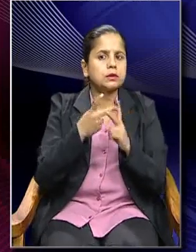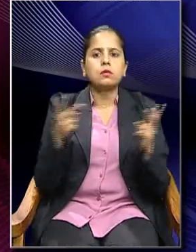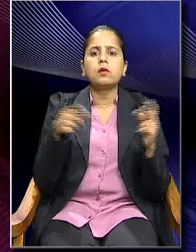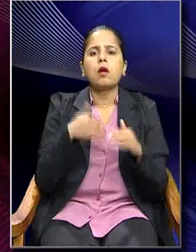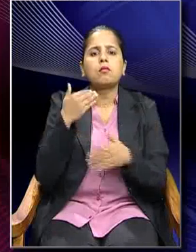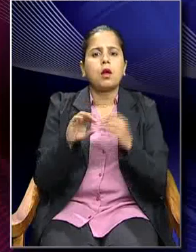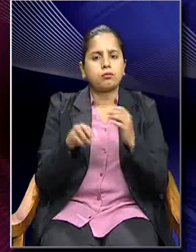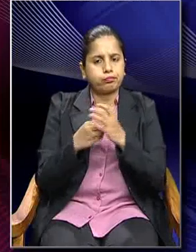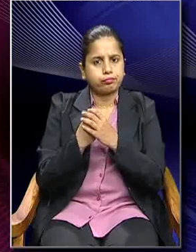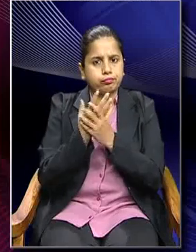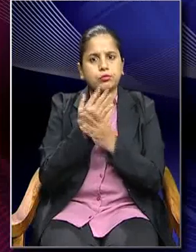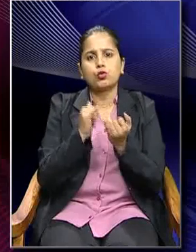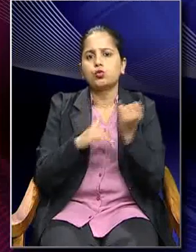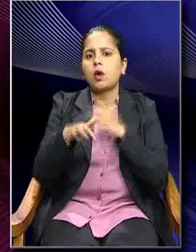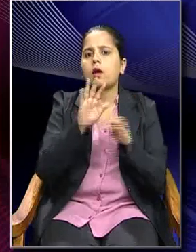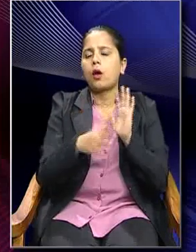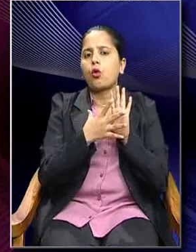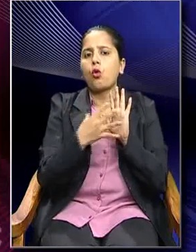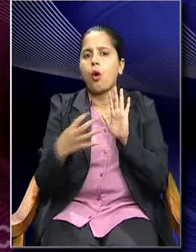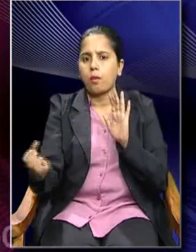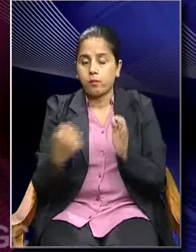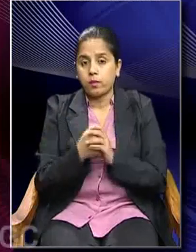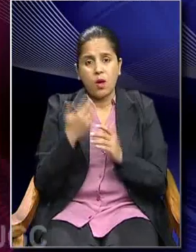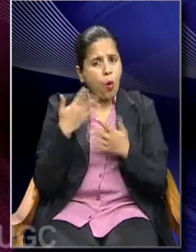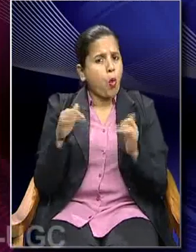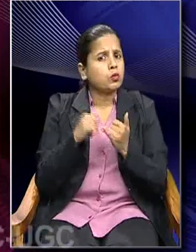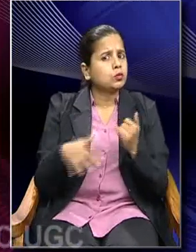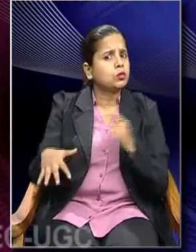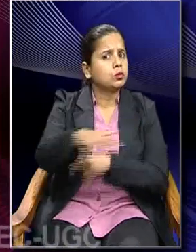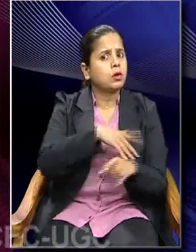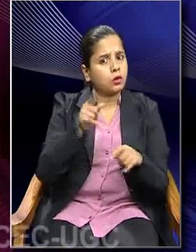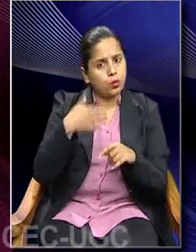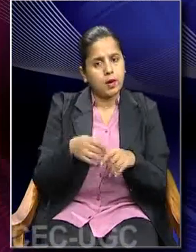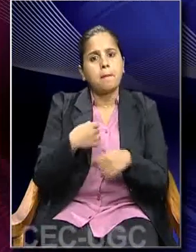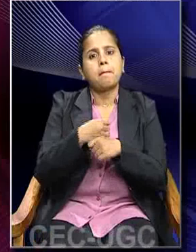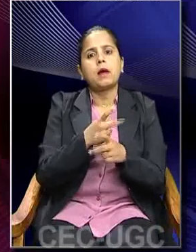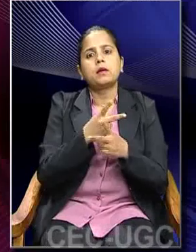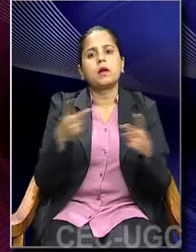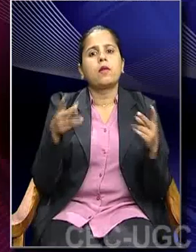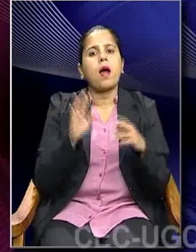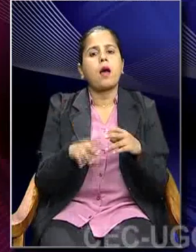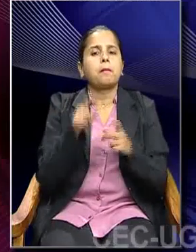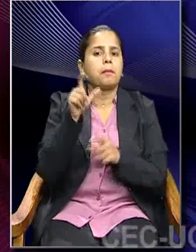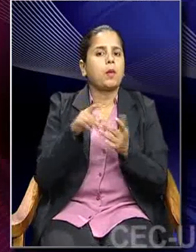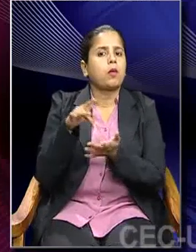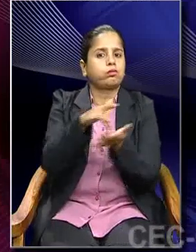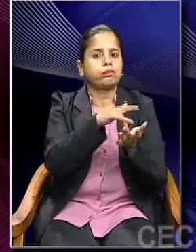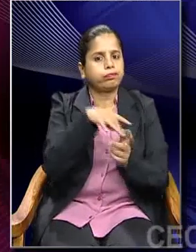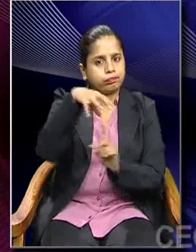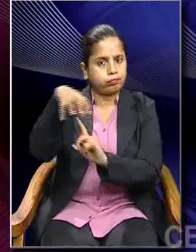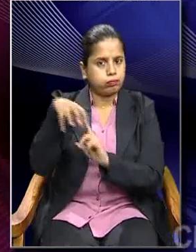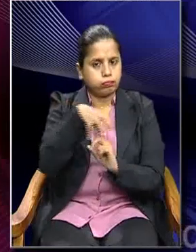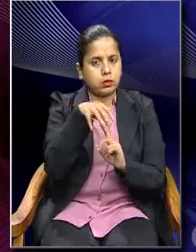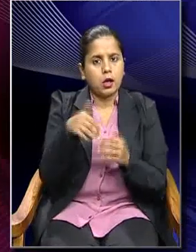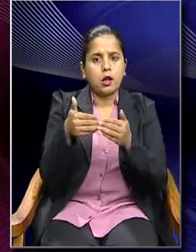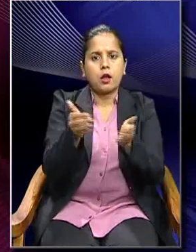and followed by society. So every society will have multiple institutions. Now the community is